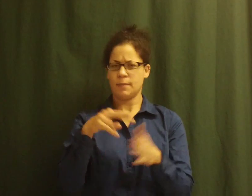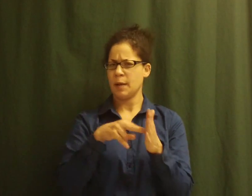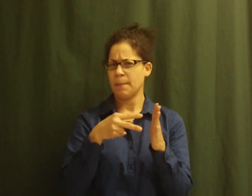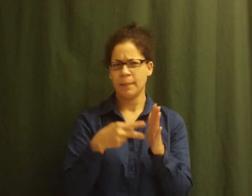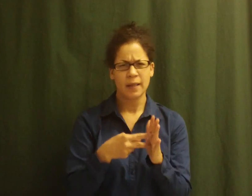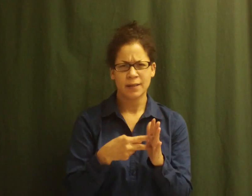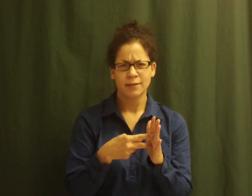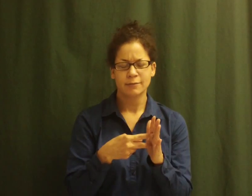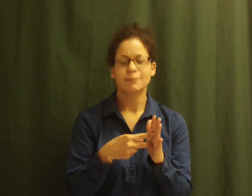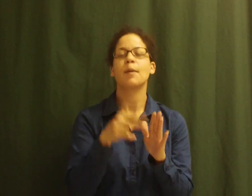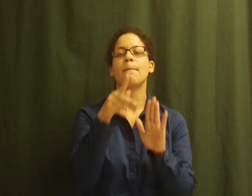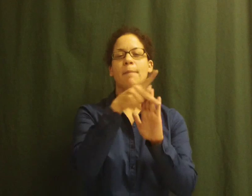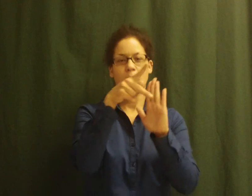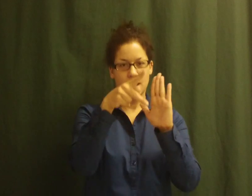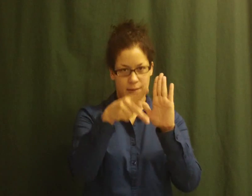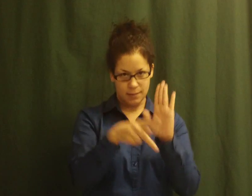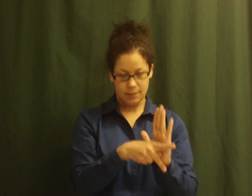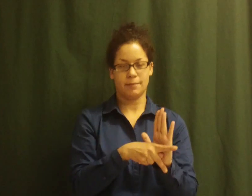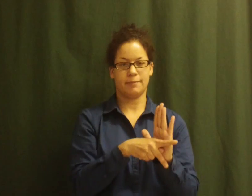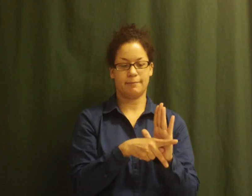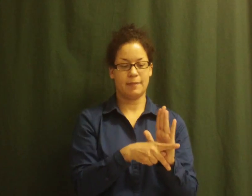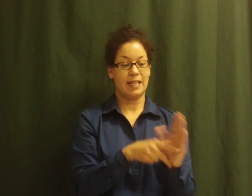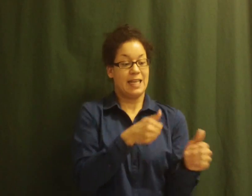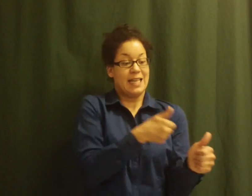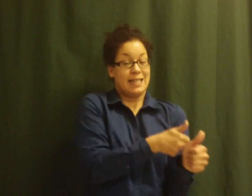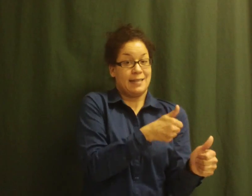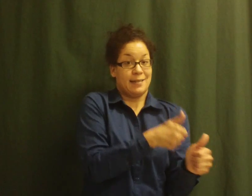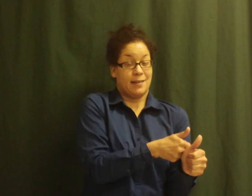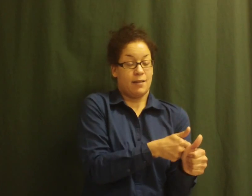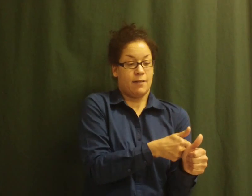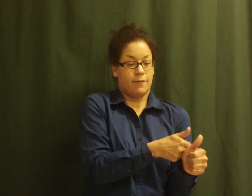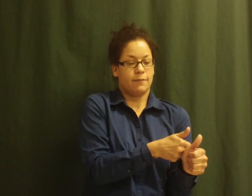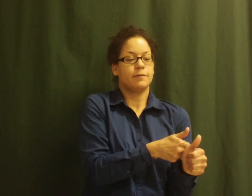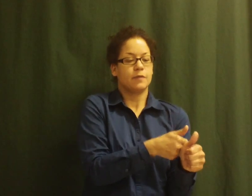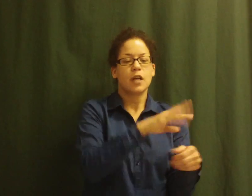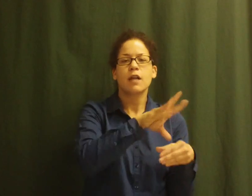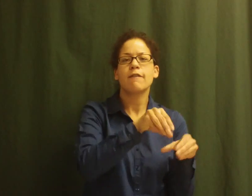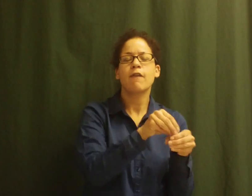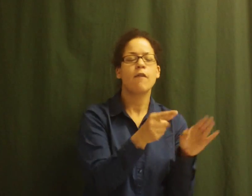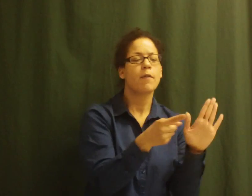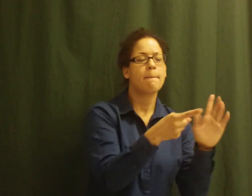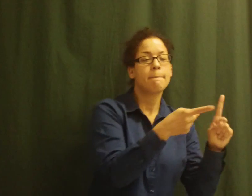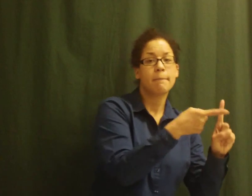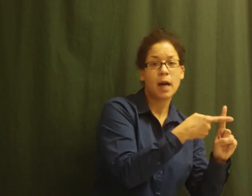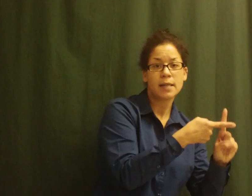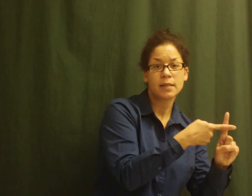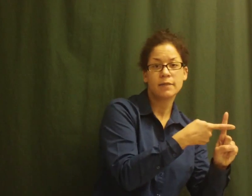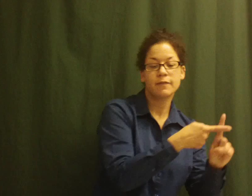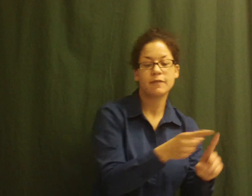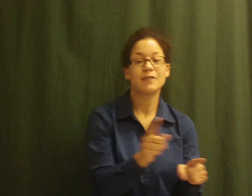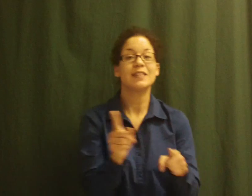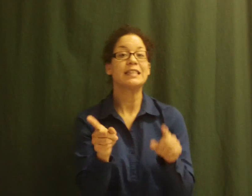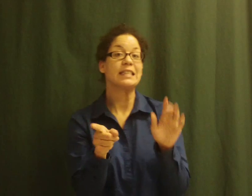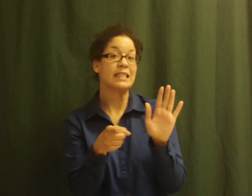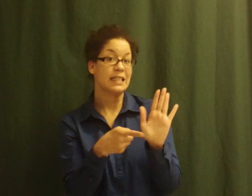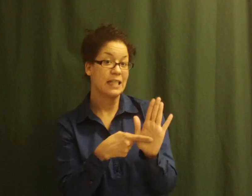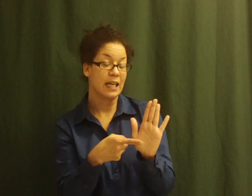This standard concerns the positive and negative effects that an action or